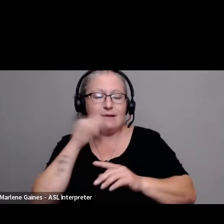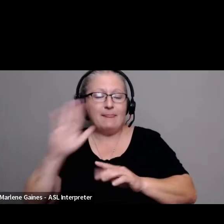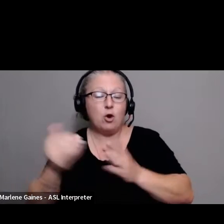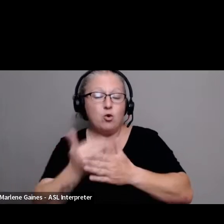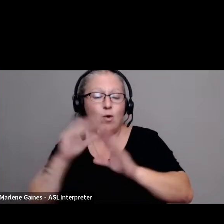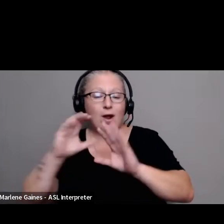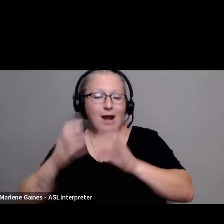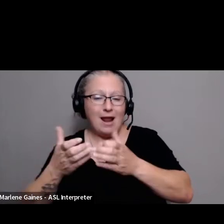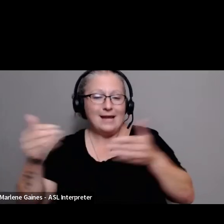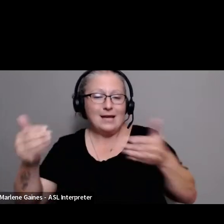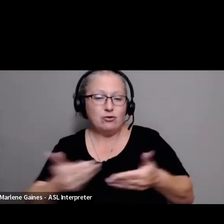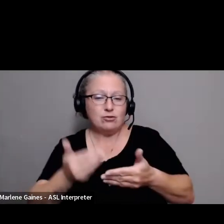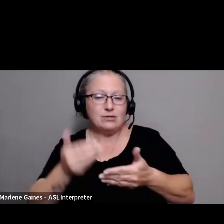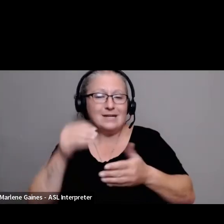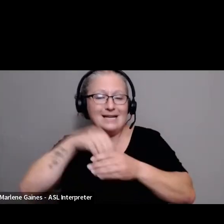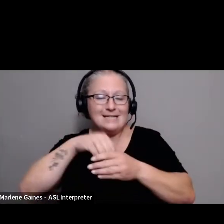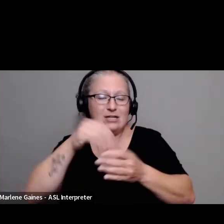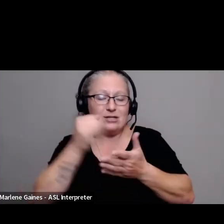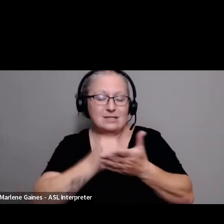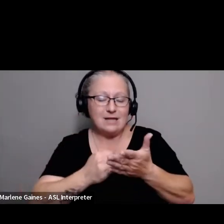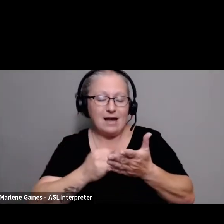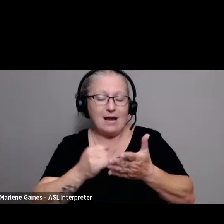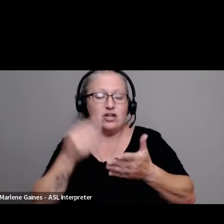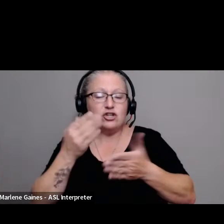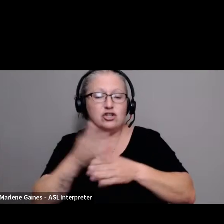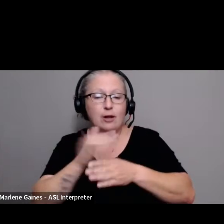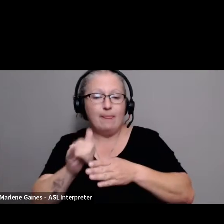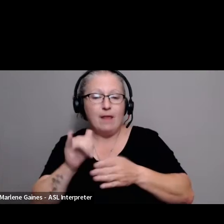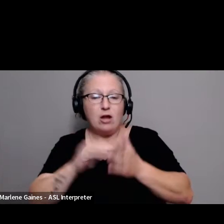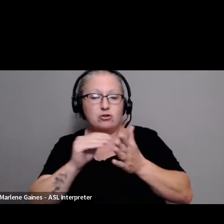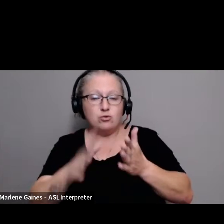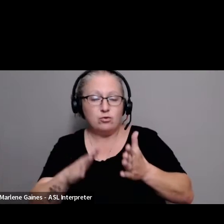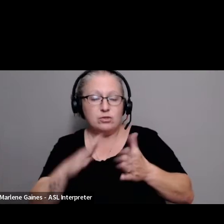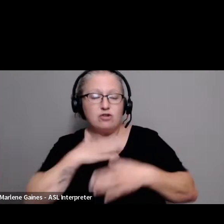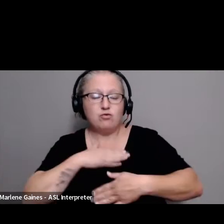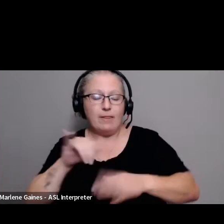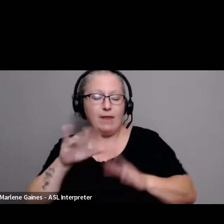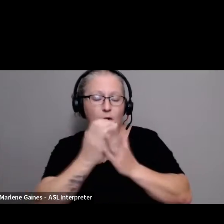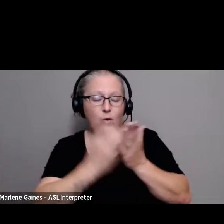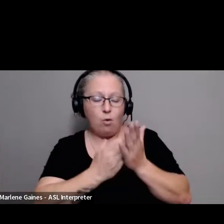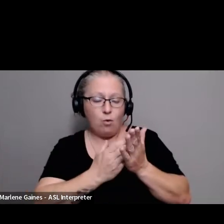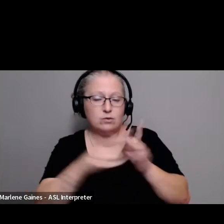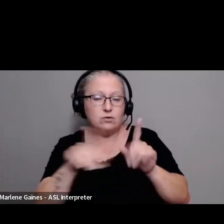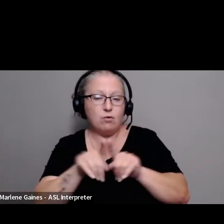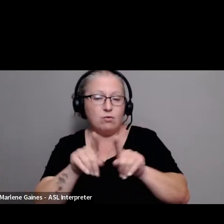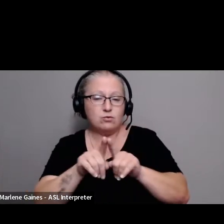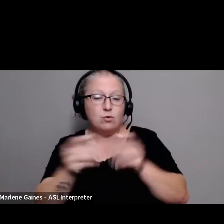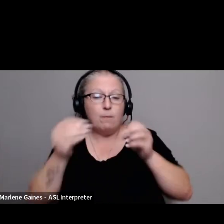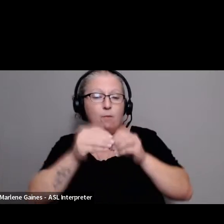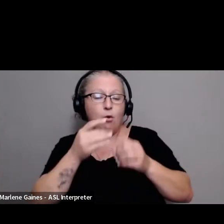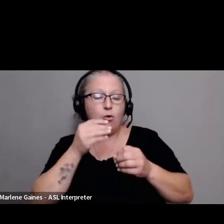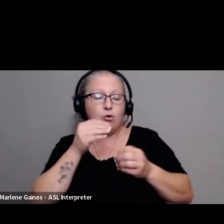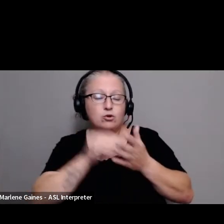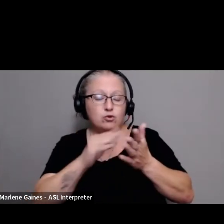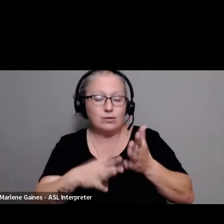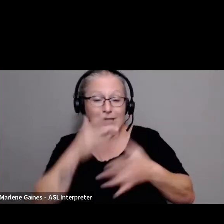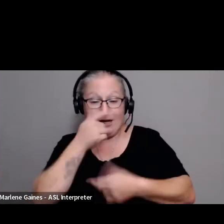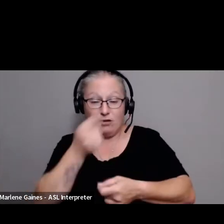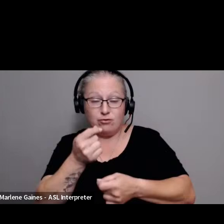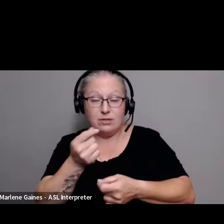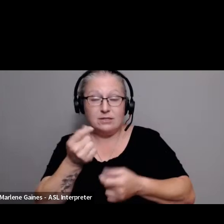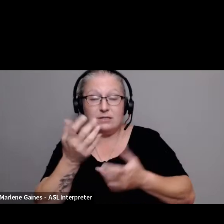class, Introduction to Interior Design, sharing that current students are really enjoying the course. Additionally, more students are interested in and hoping to take the